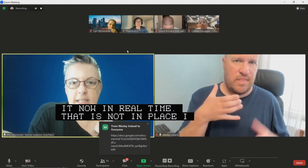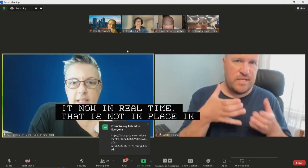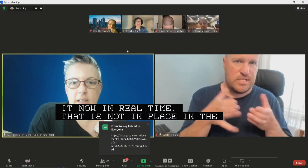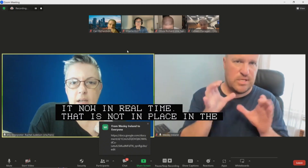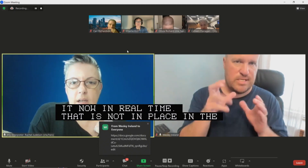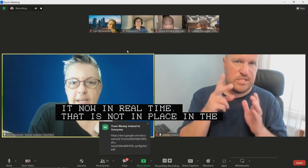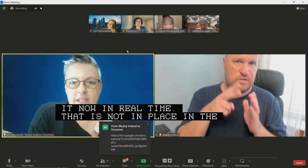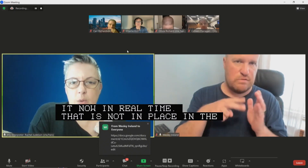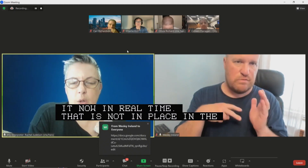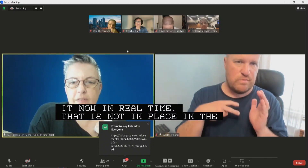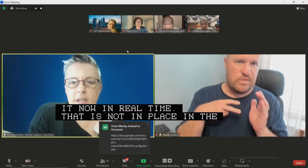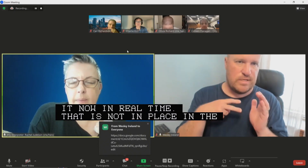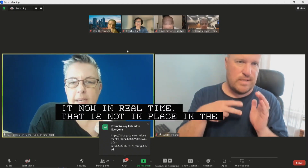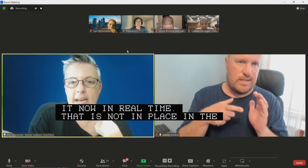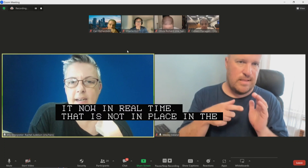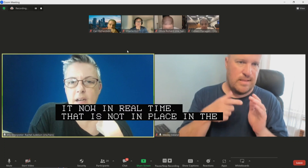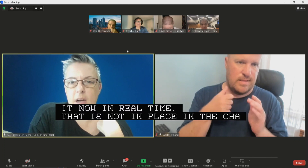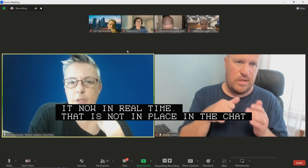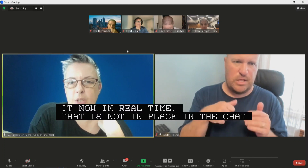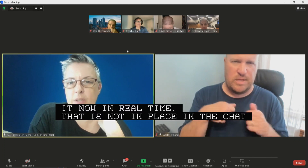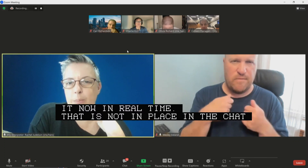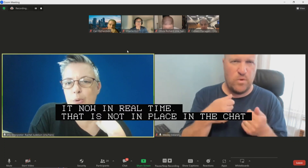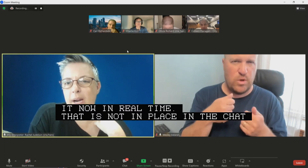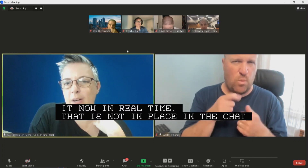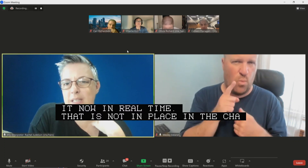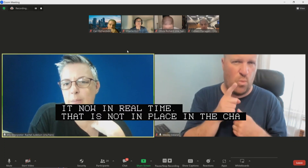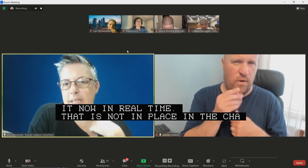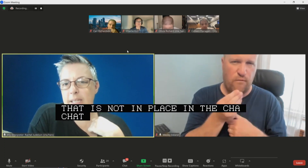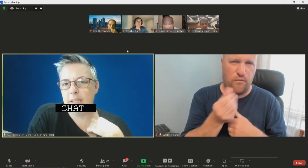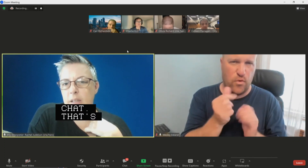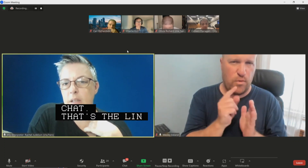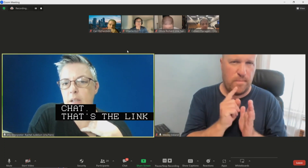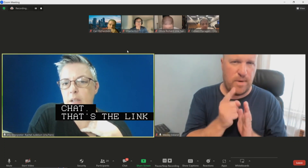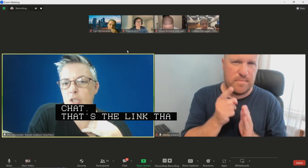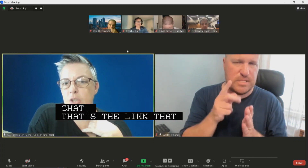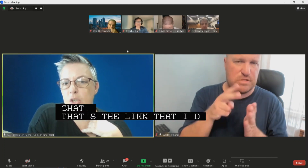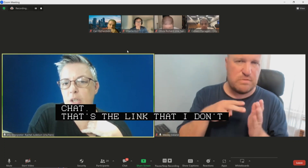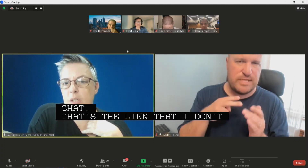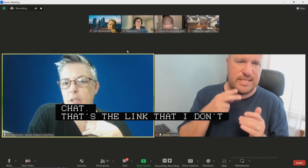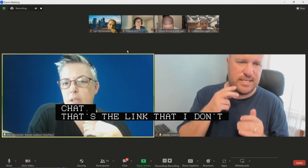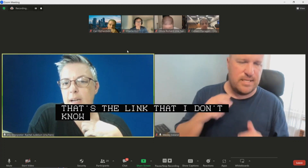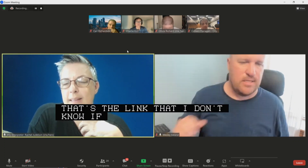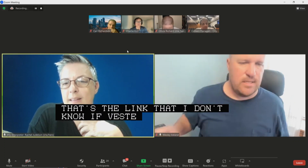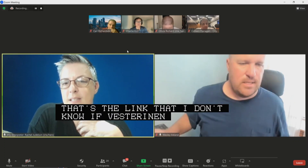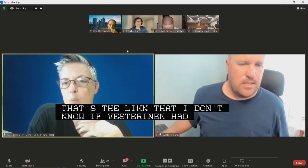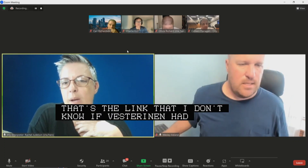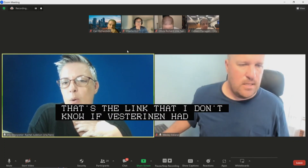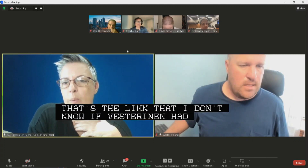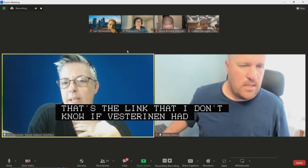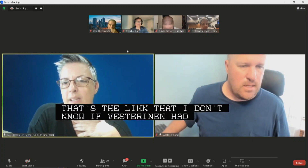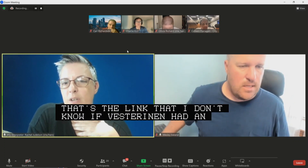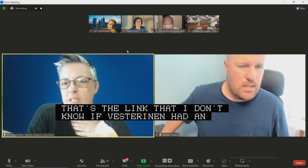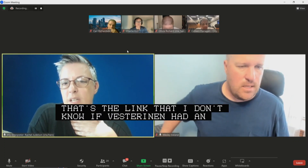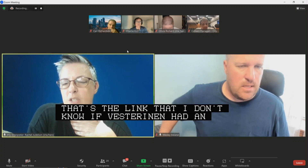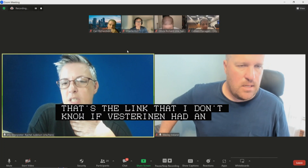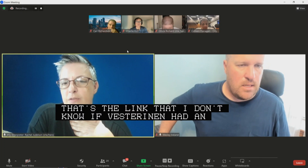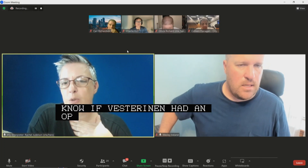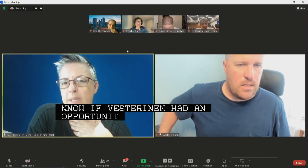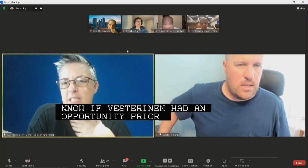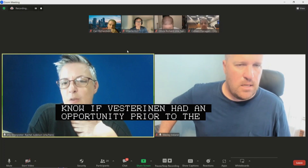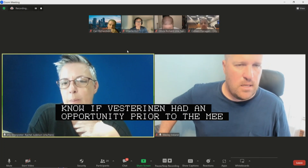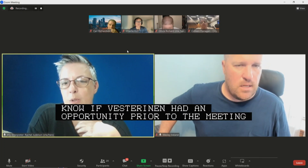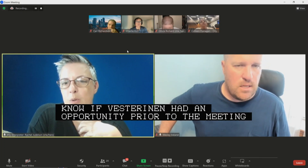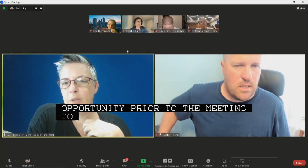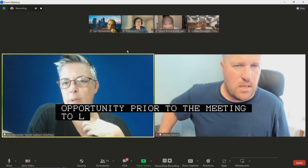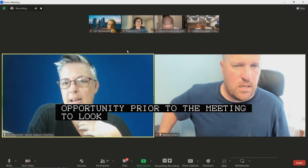That's the link, and I don't know if anybody had an opportunity prior to the meeting to look at this. Why don't we give ourselves just a